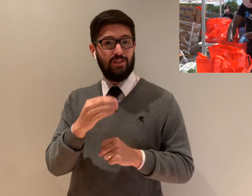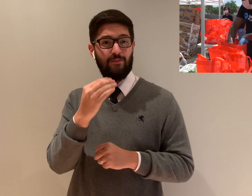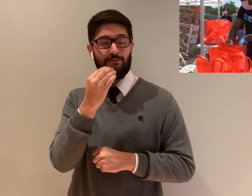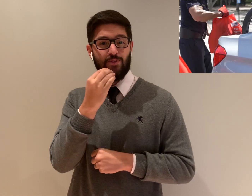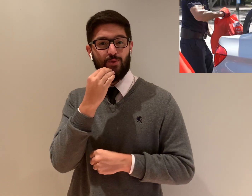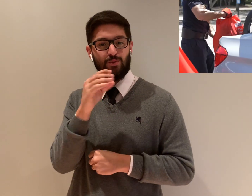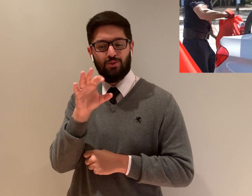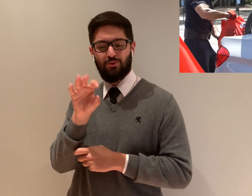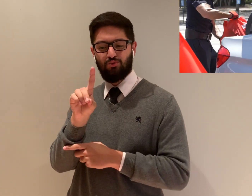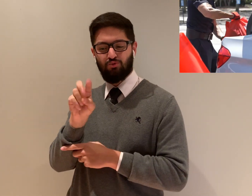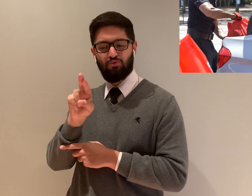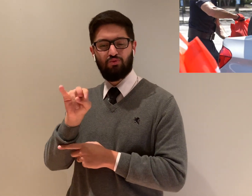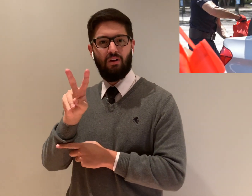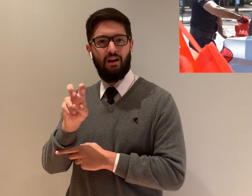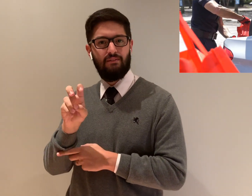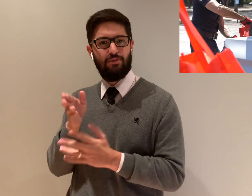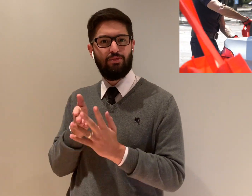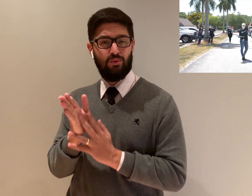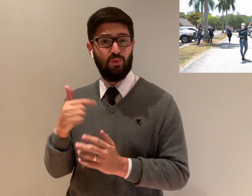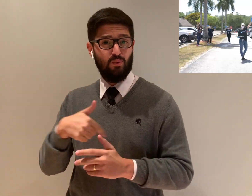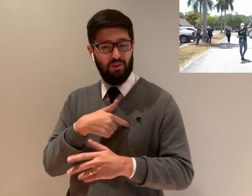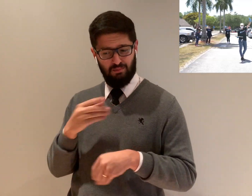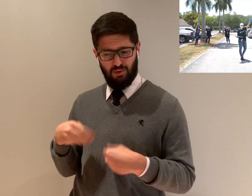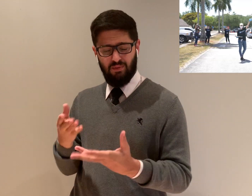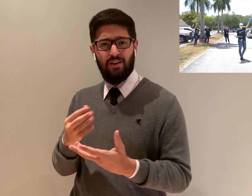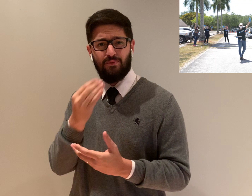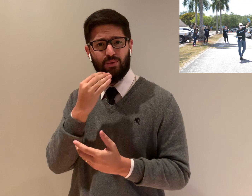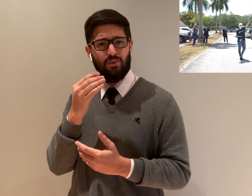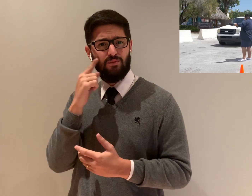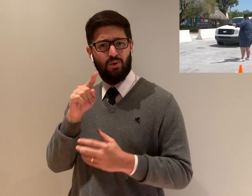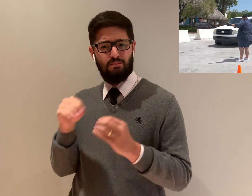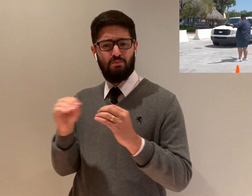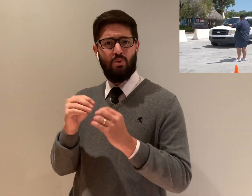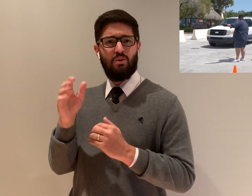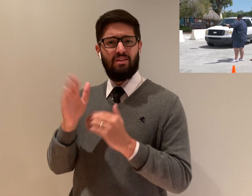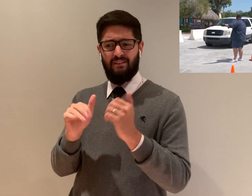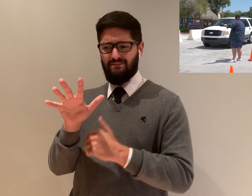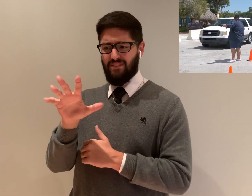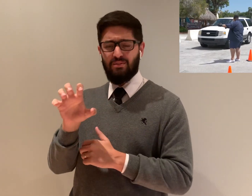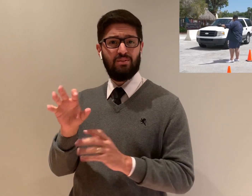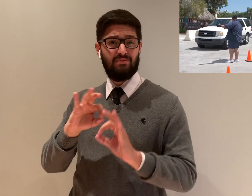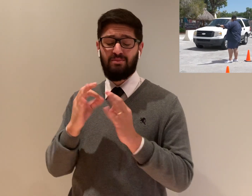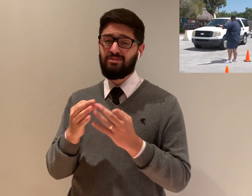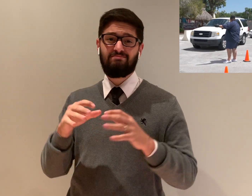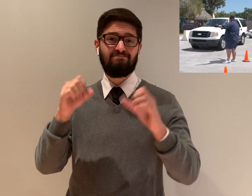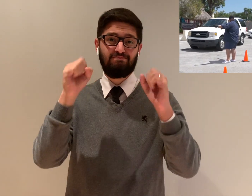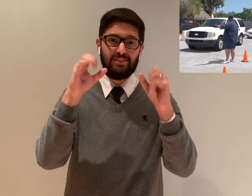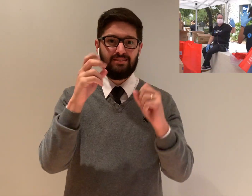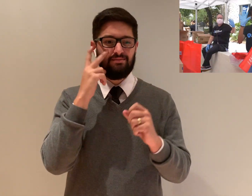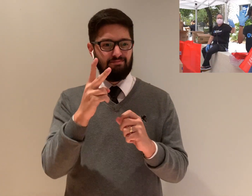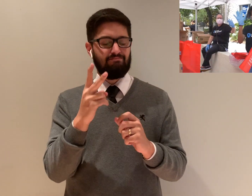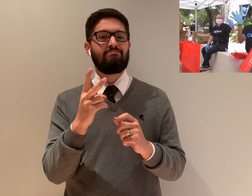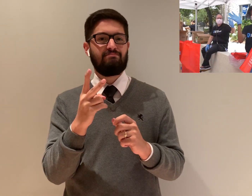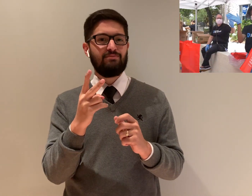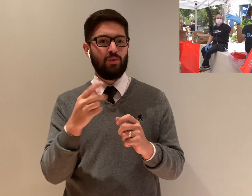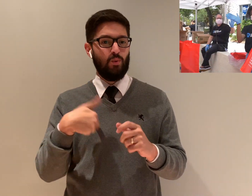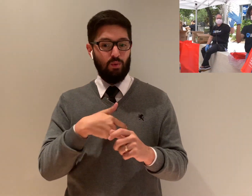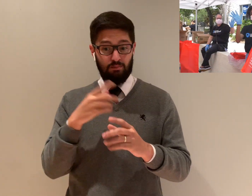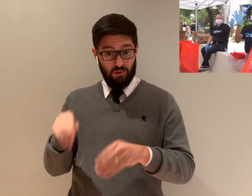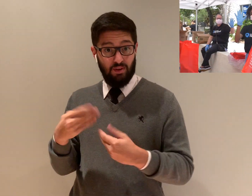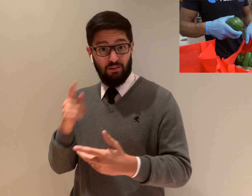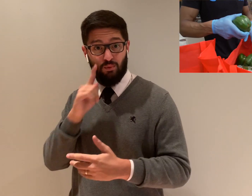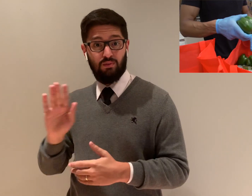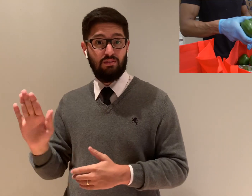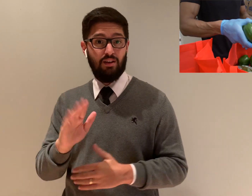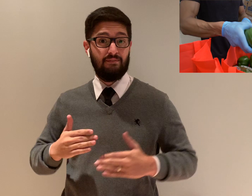a food drive-through, and we were able to provide food for over 500 families. Mm-hmm. It was amazing to see that not only